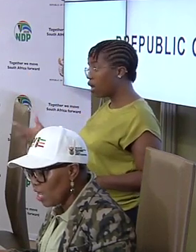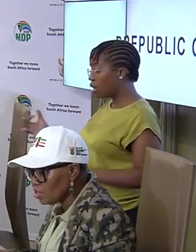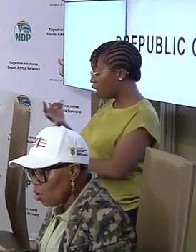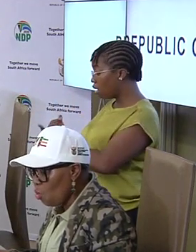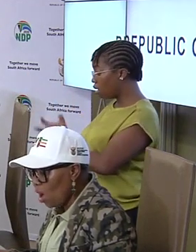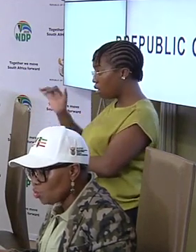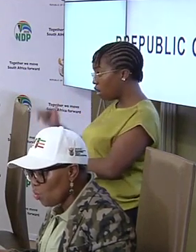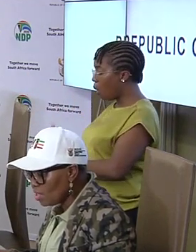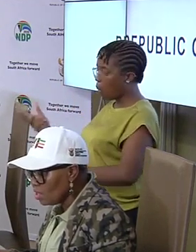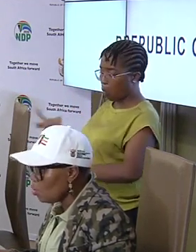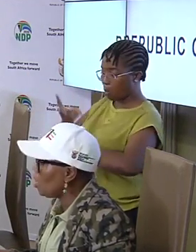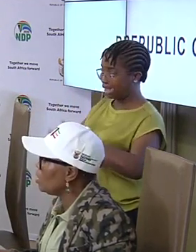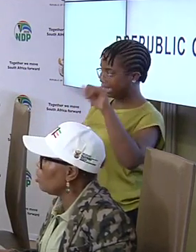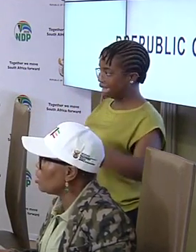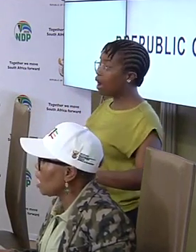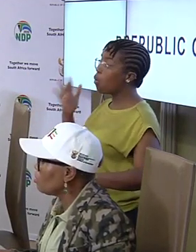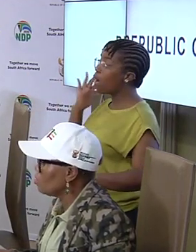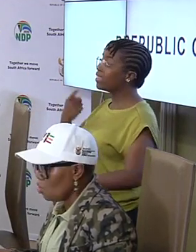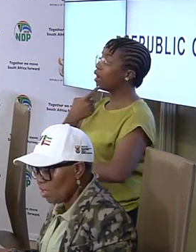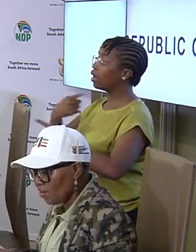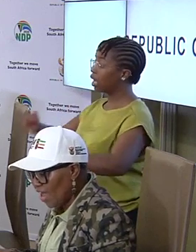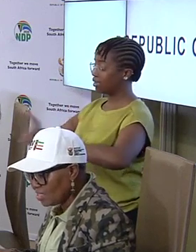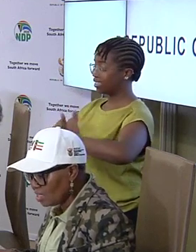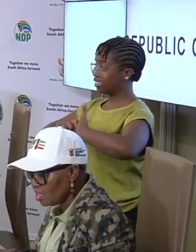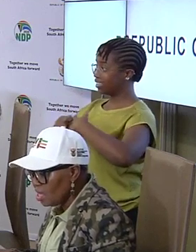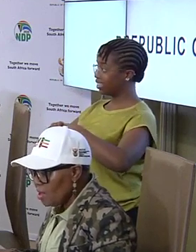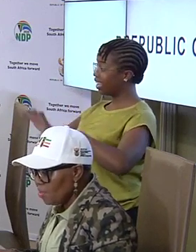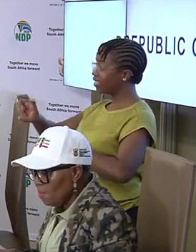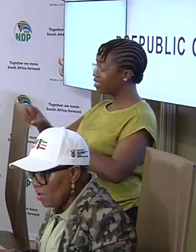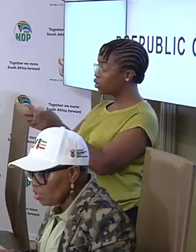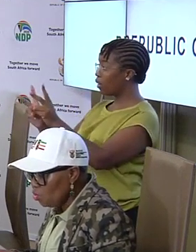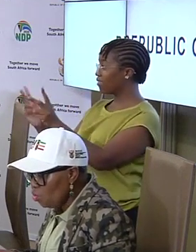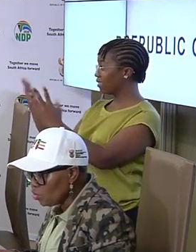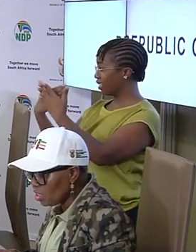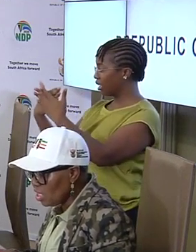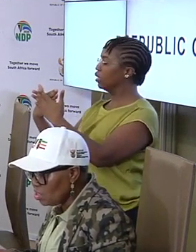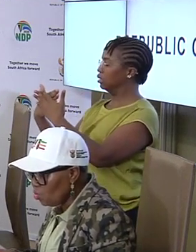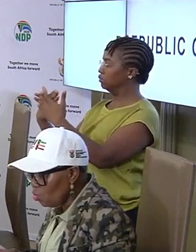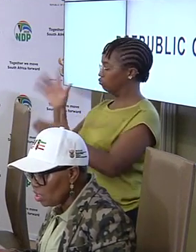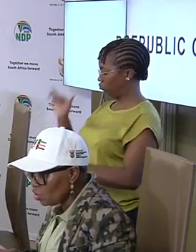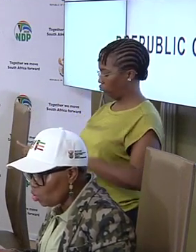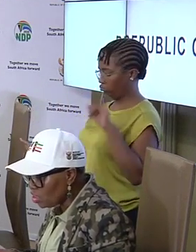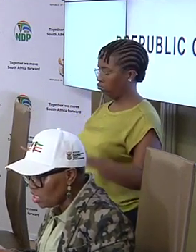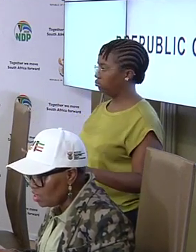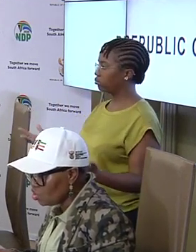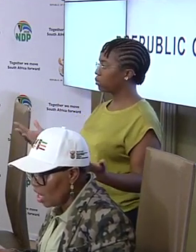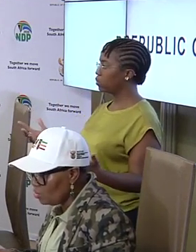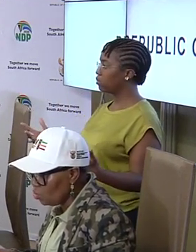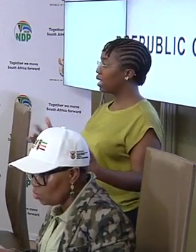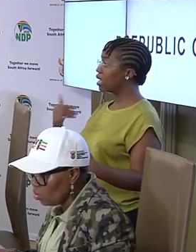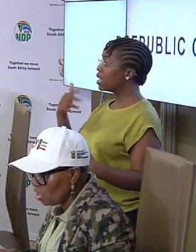the child was with when the lockdown was affected. The parent who is